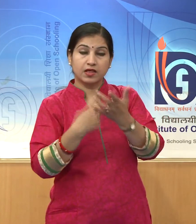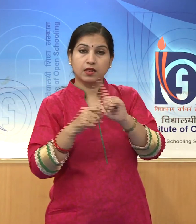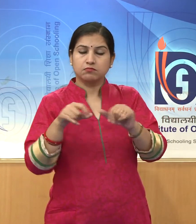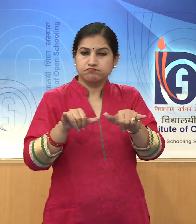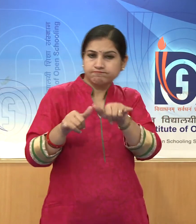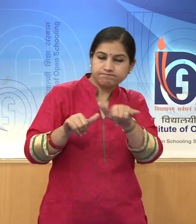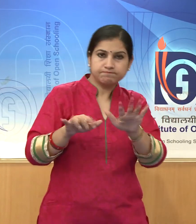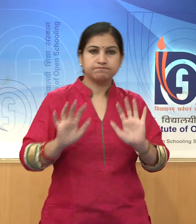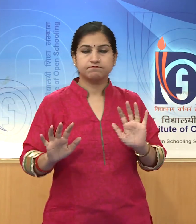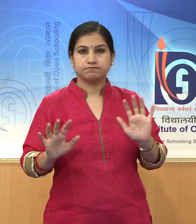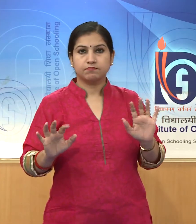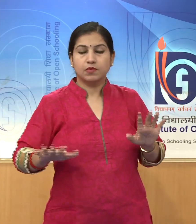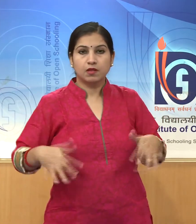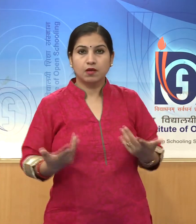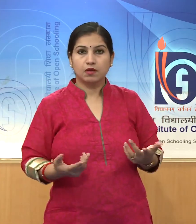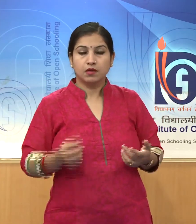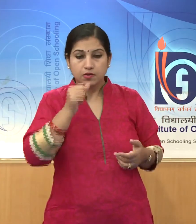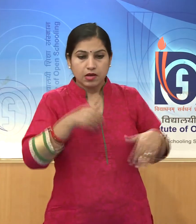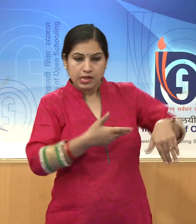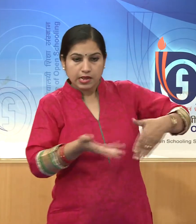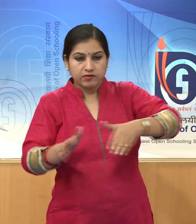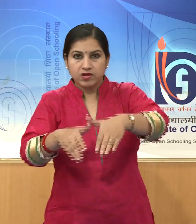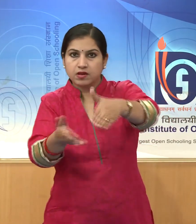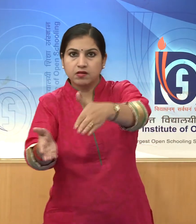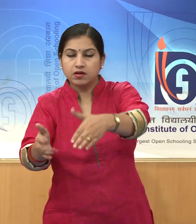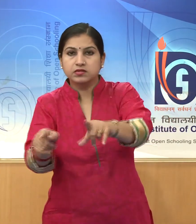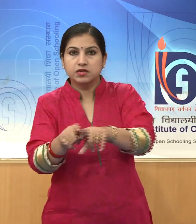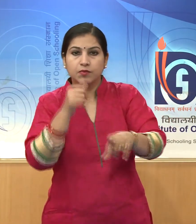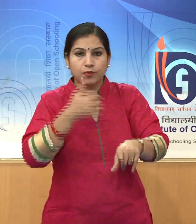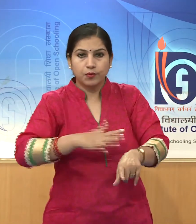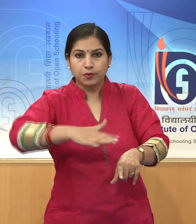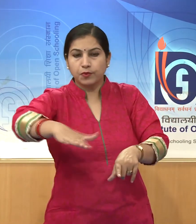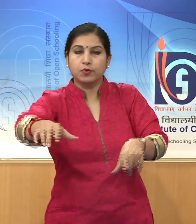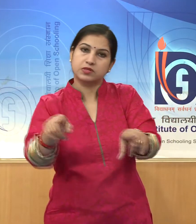arranged with a river like flowing movement